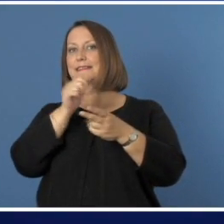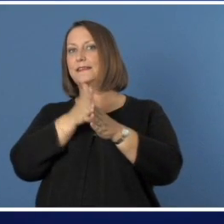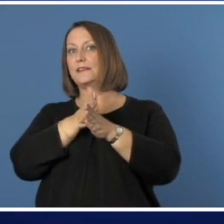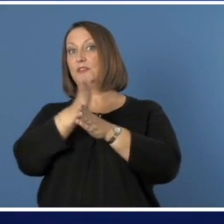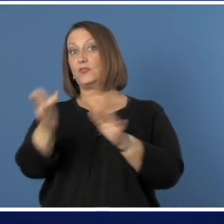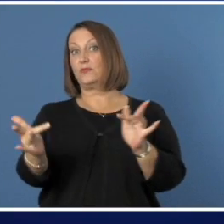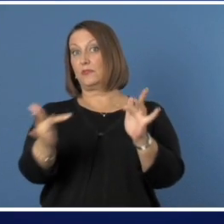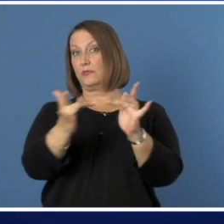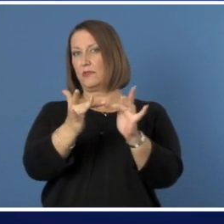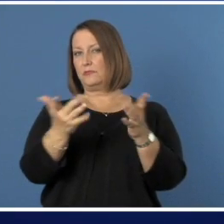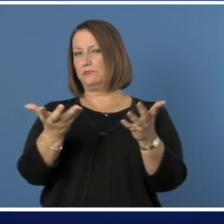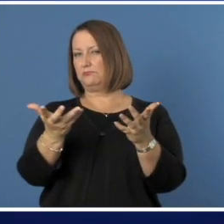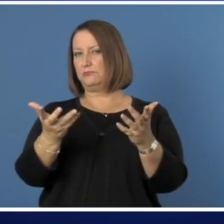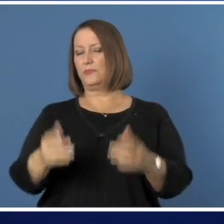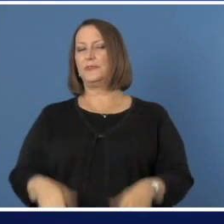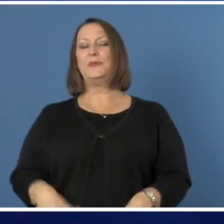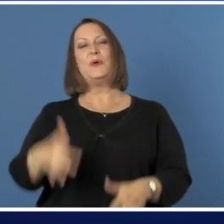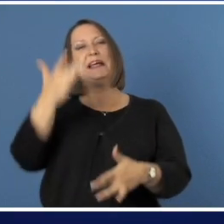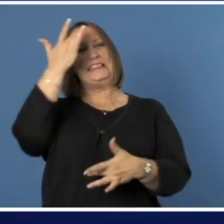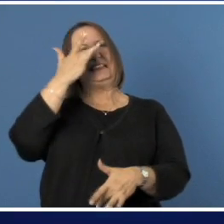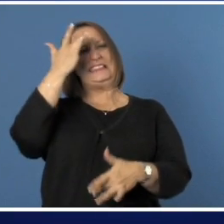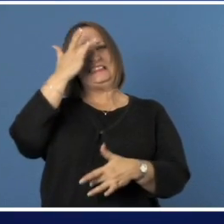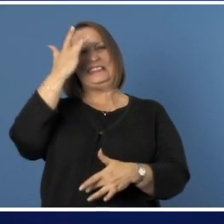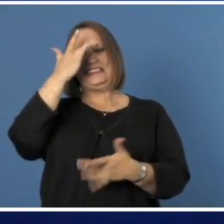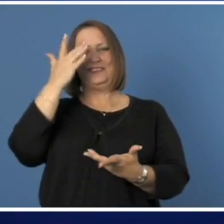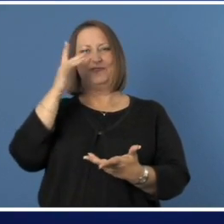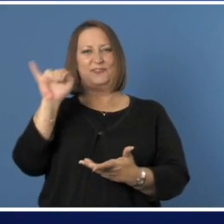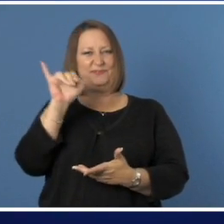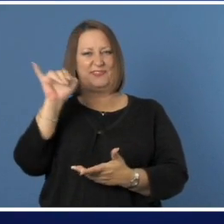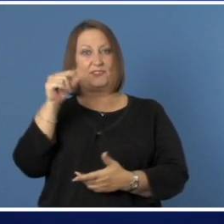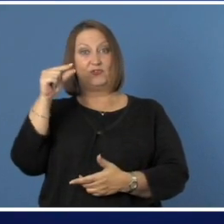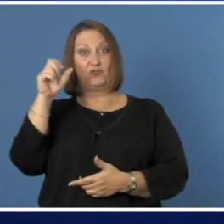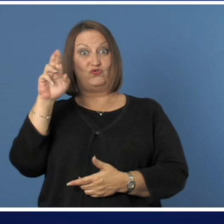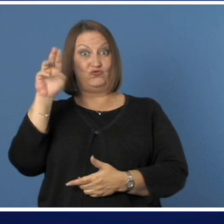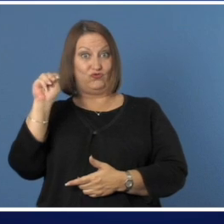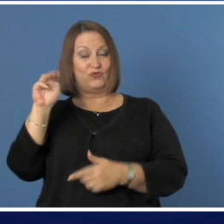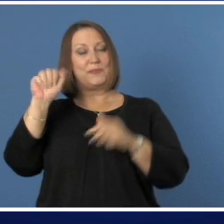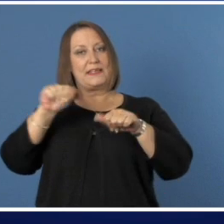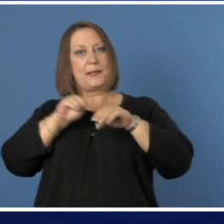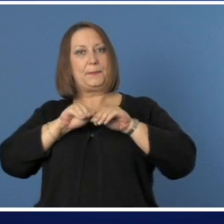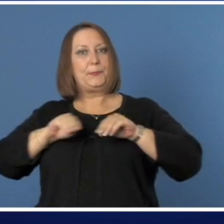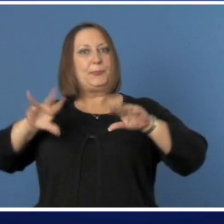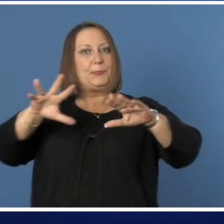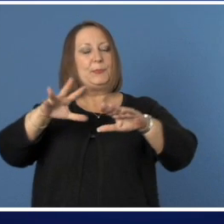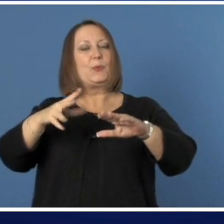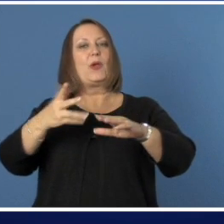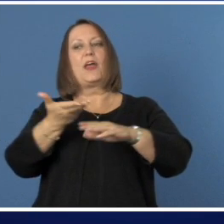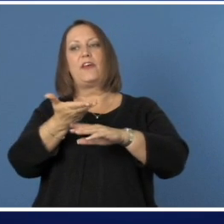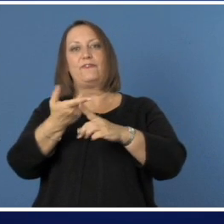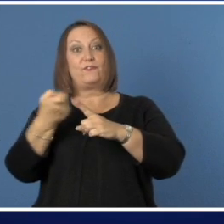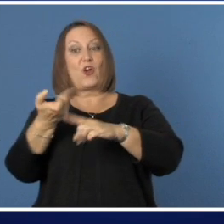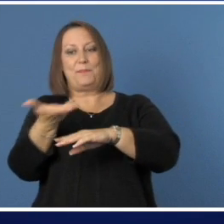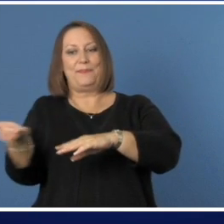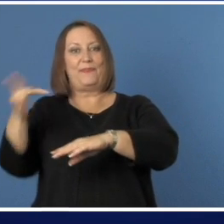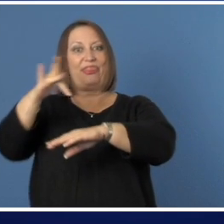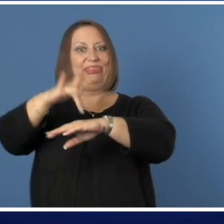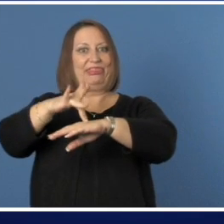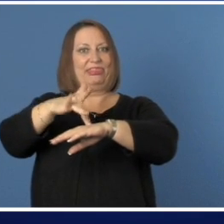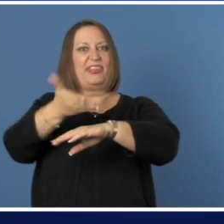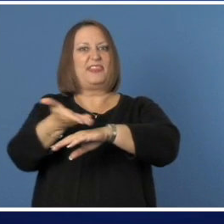Indirect contact Indirect-causing organisms can also be passed along by indirect